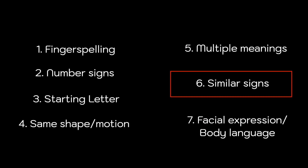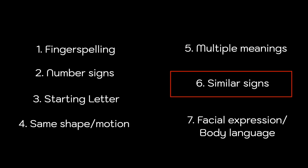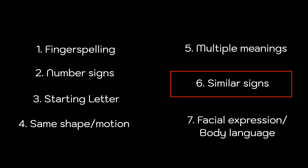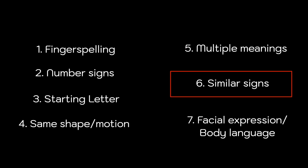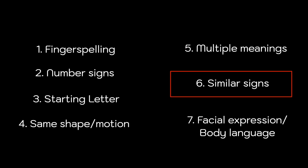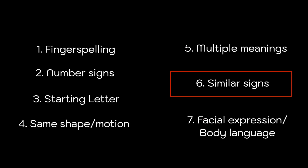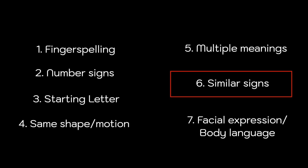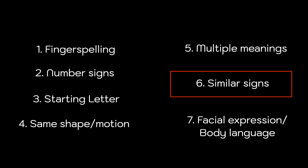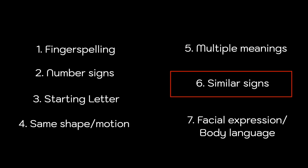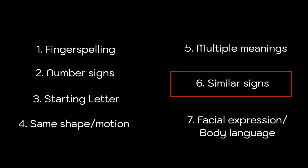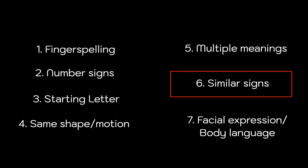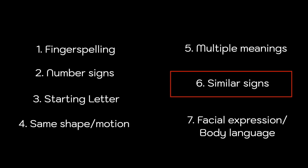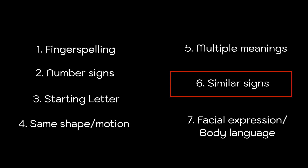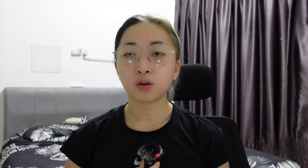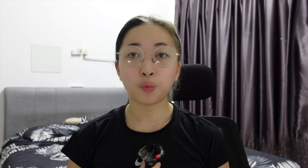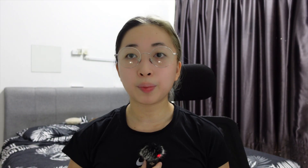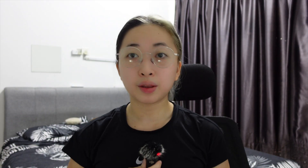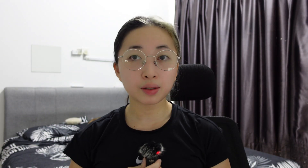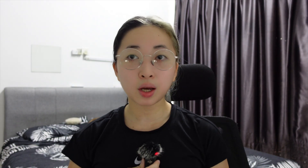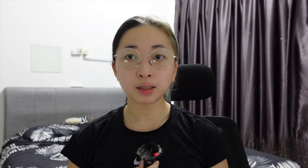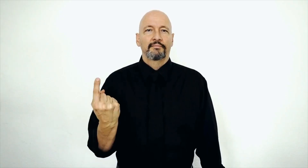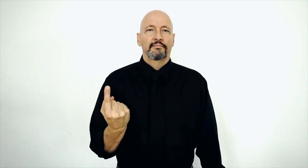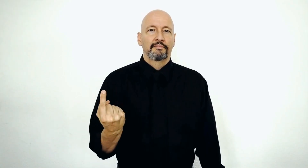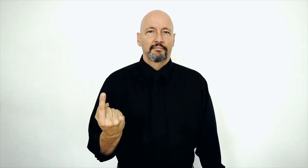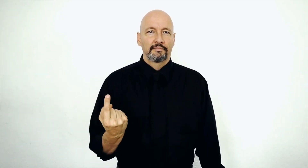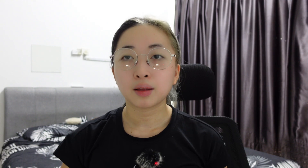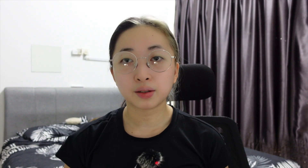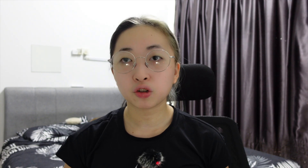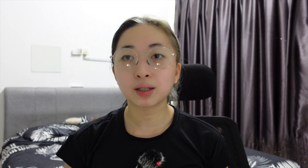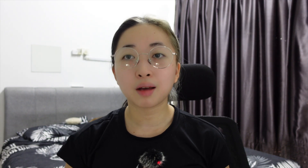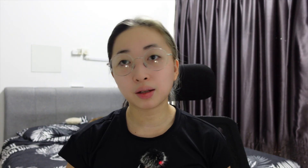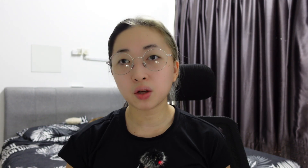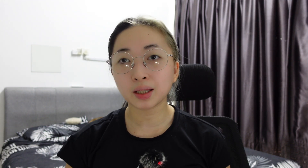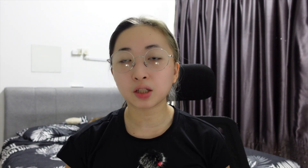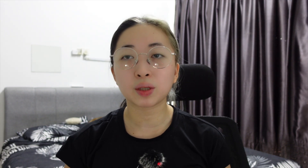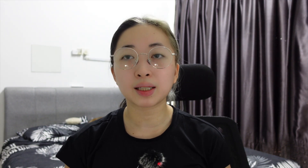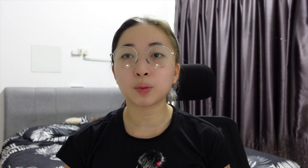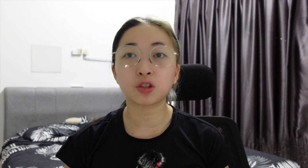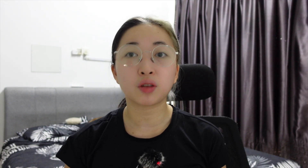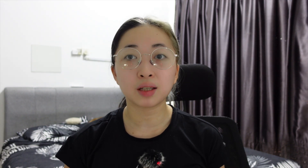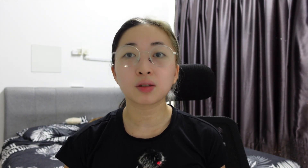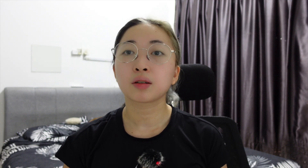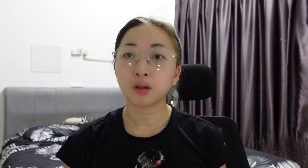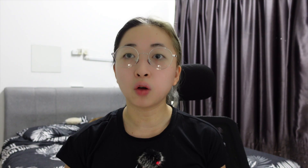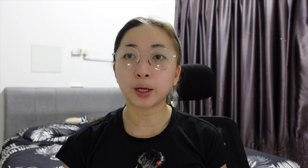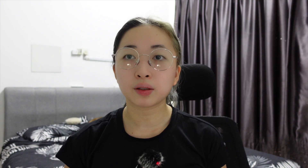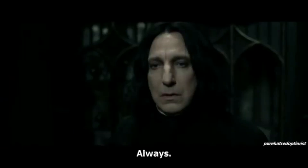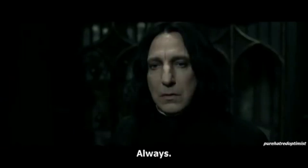Number 6, signs that look similar. Remember this sign? There's actually another sign that is really similar to this. Always.